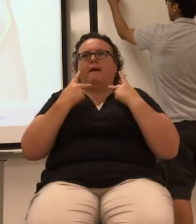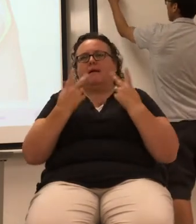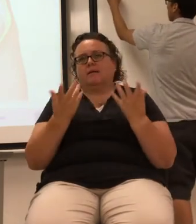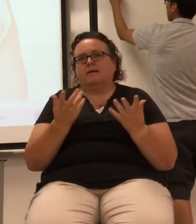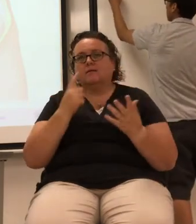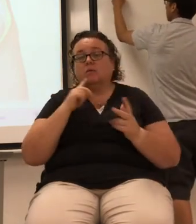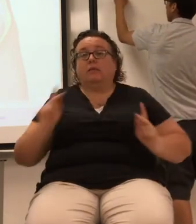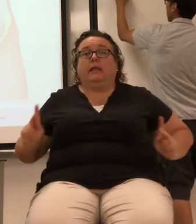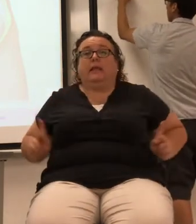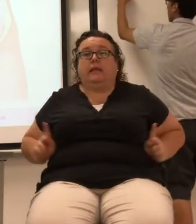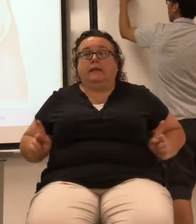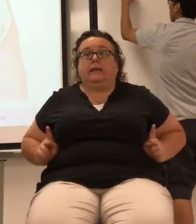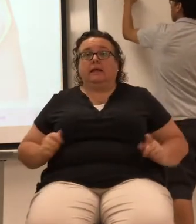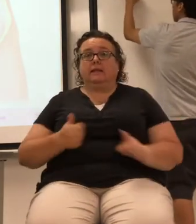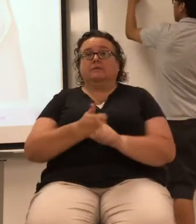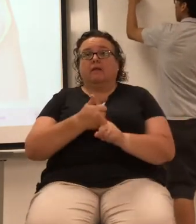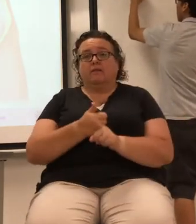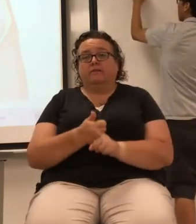in the kidney,